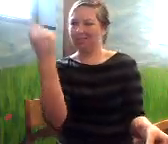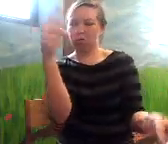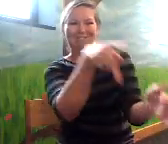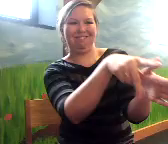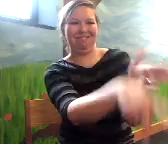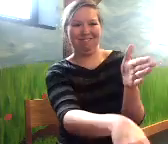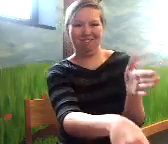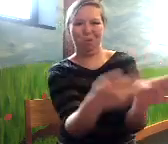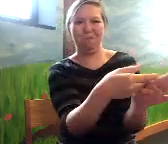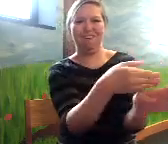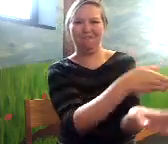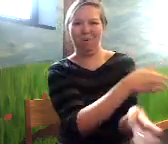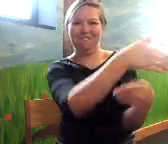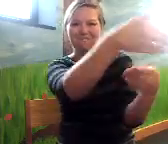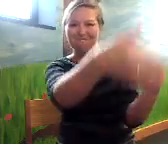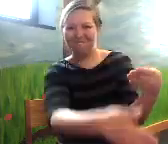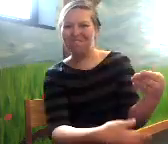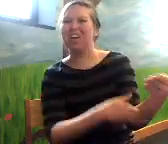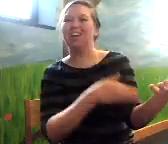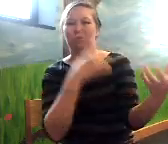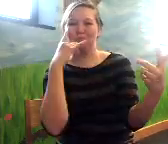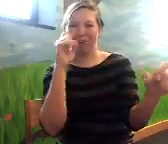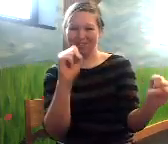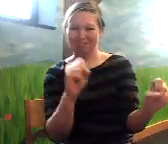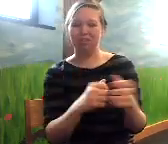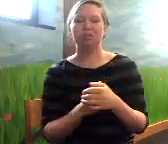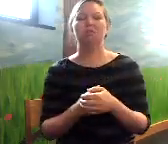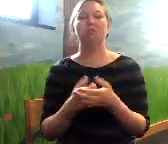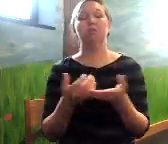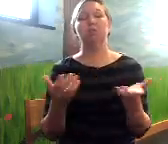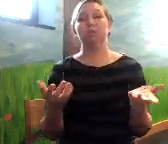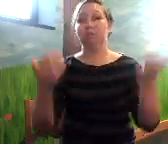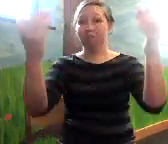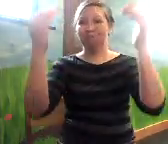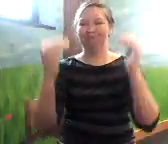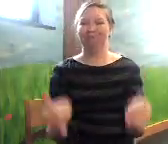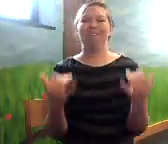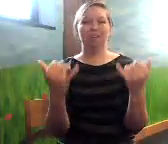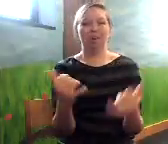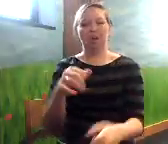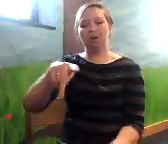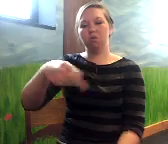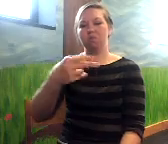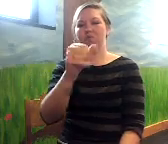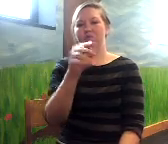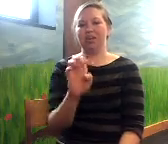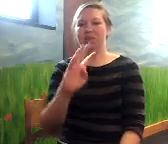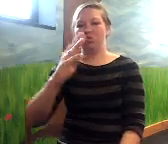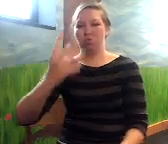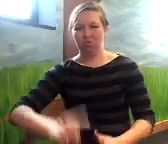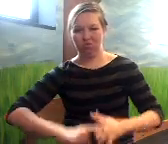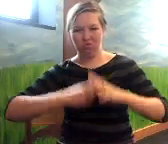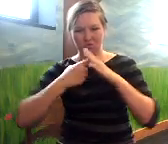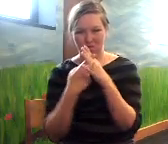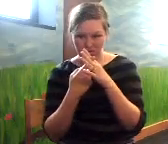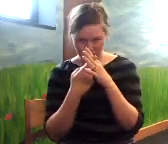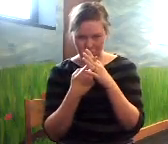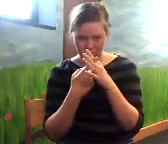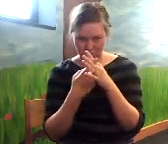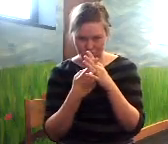Americanization of the war. Now, this is the period, the phase of Vietnam that most of us are familiar with, or have family who are familiar